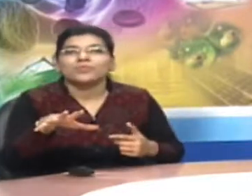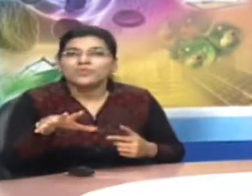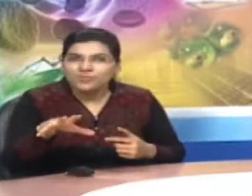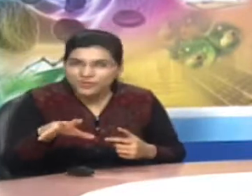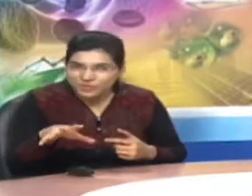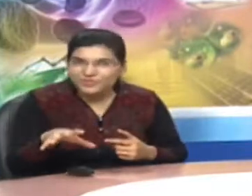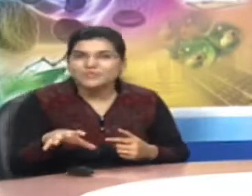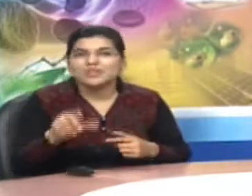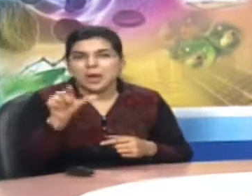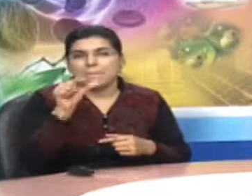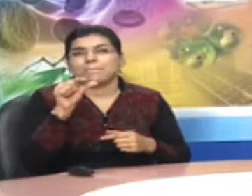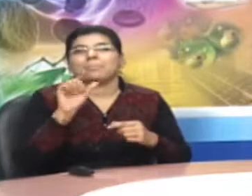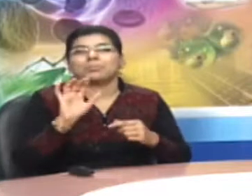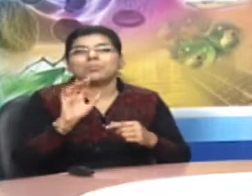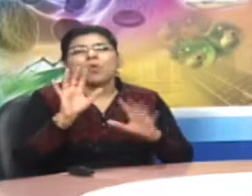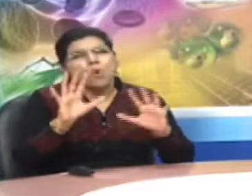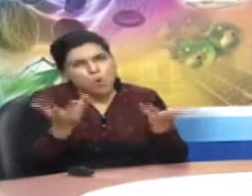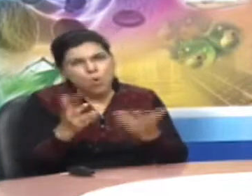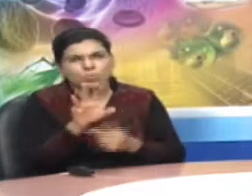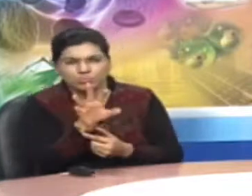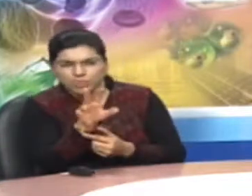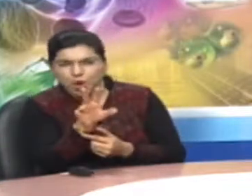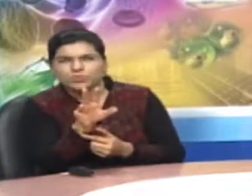It is the command to copy.